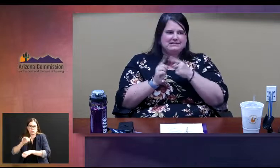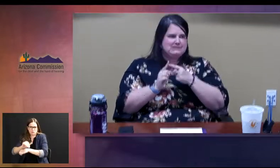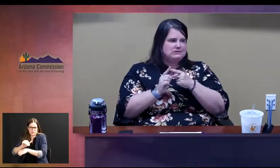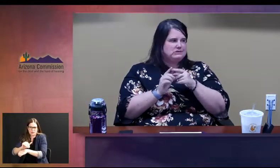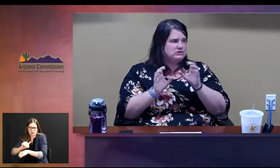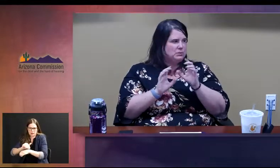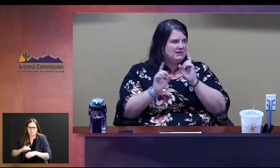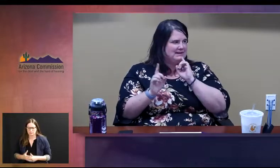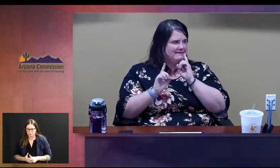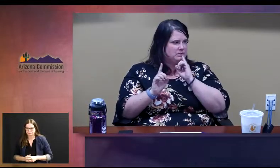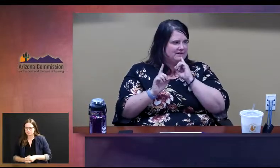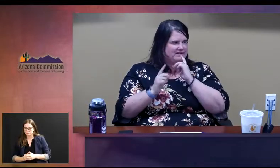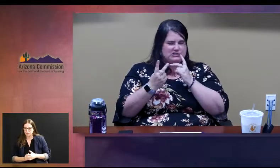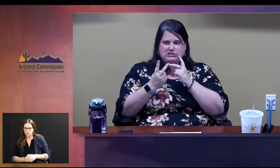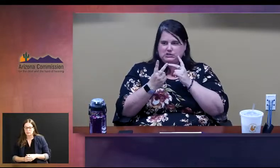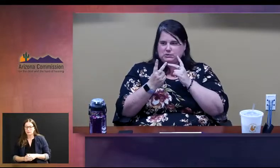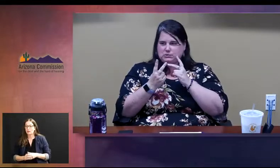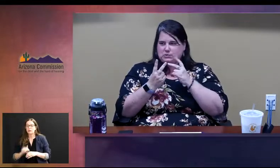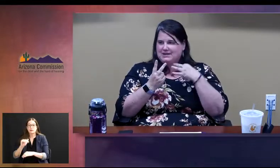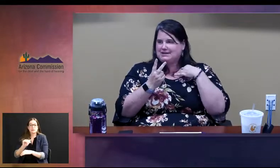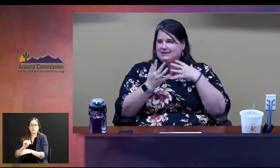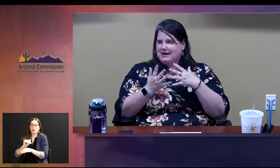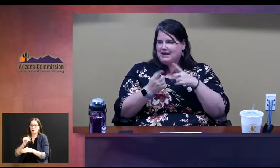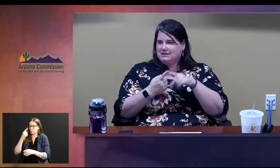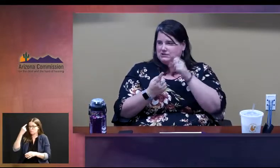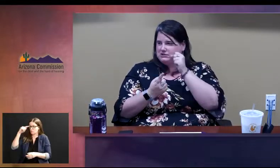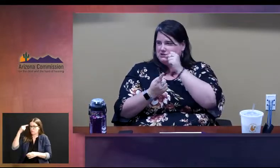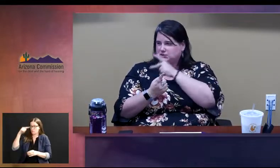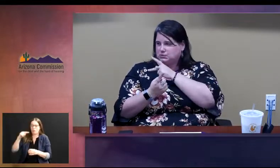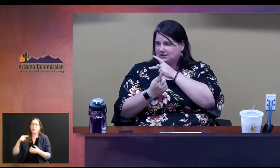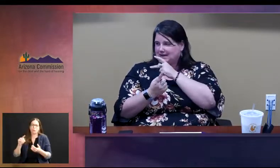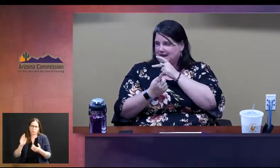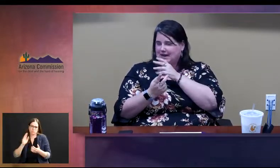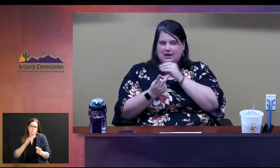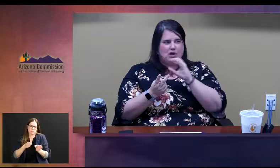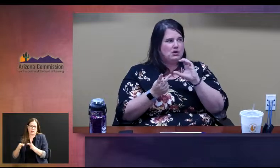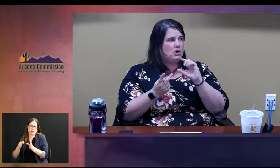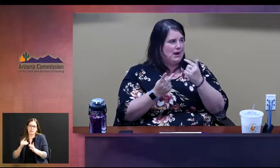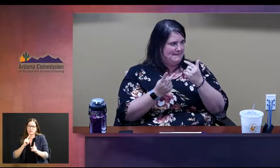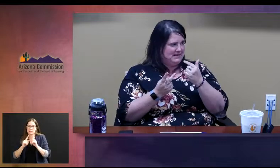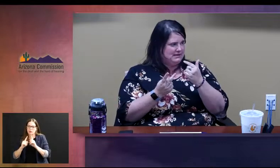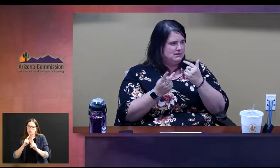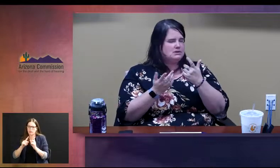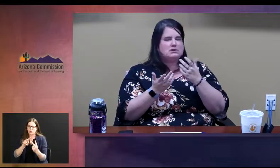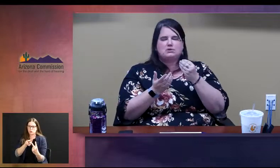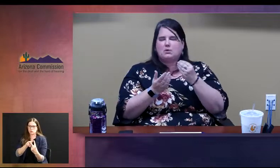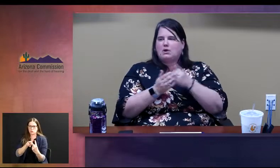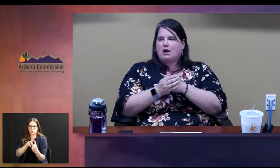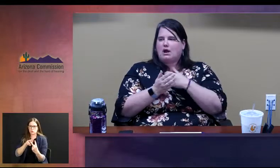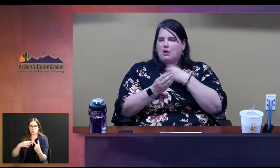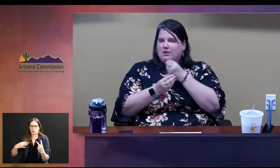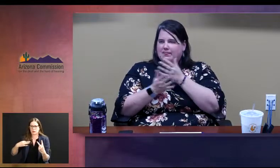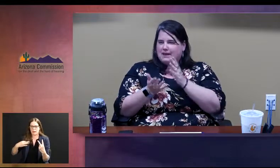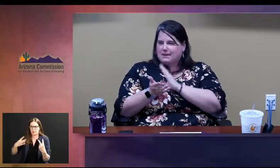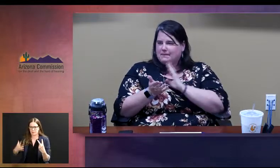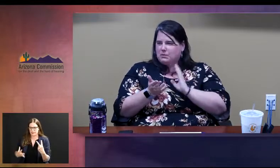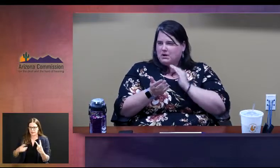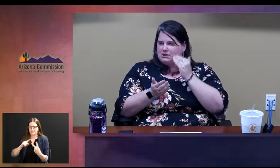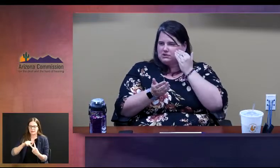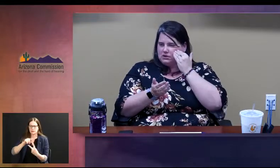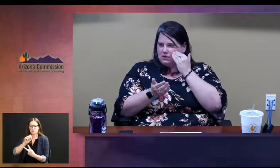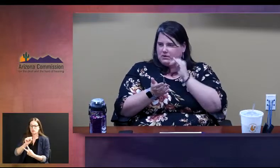The purpose of tonight's meeting is to interview the 2 candidates, Sue K. Kneifel and Carmen Green